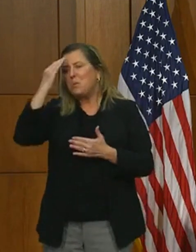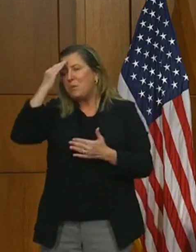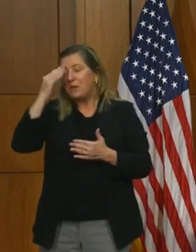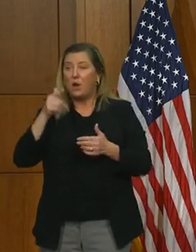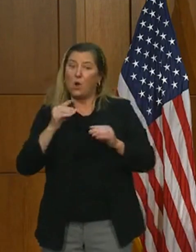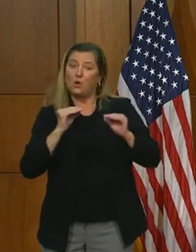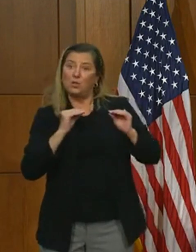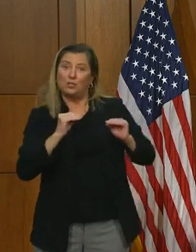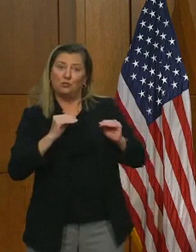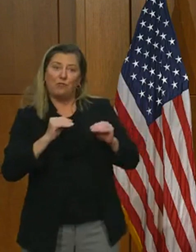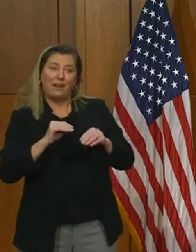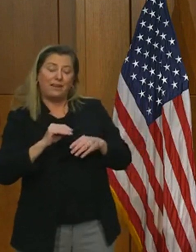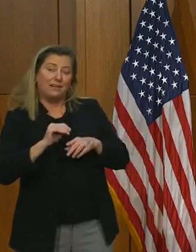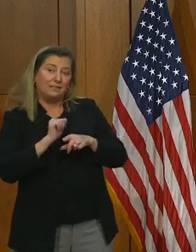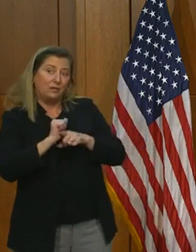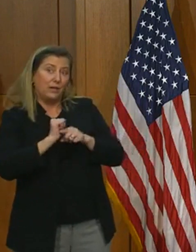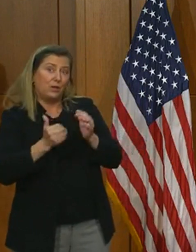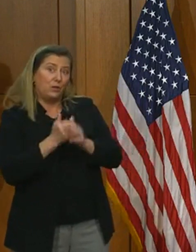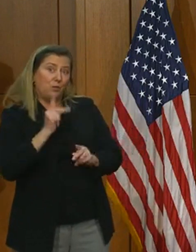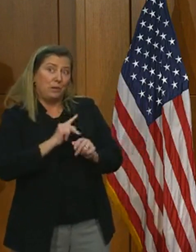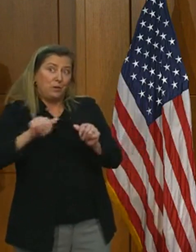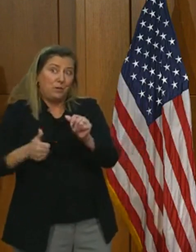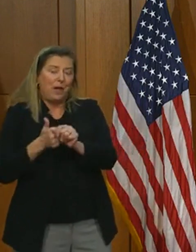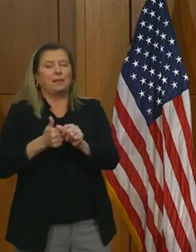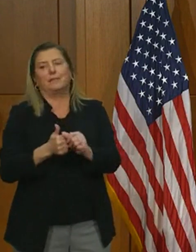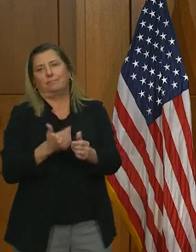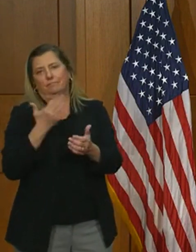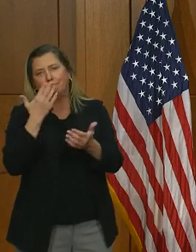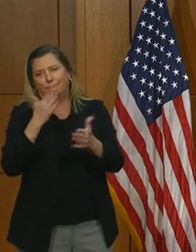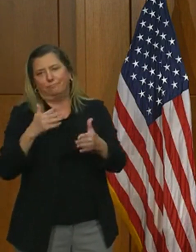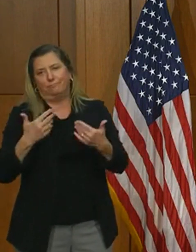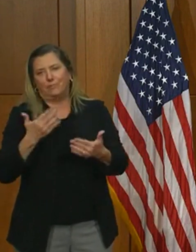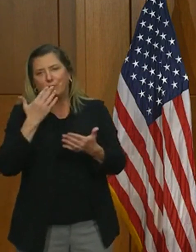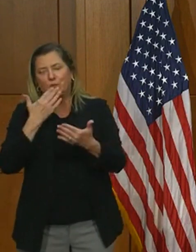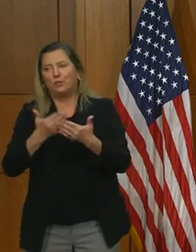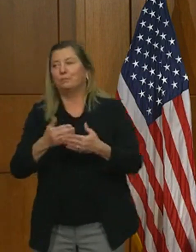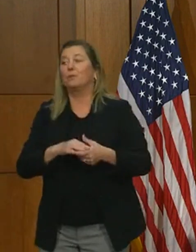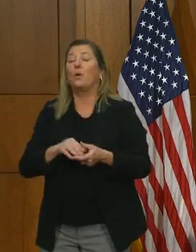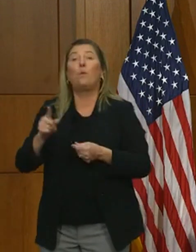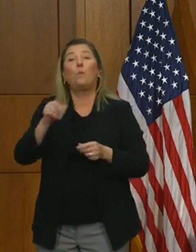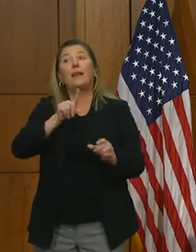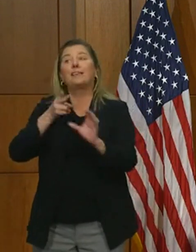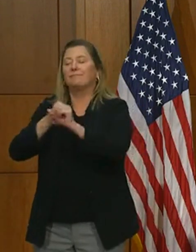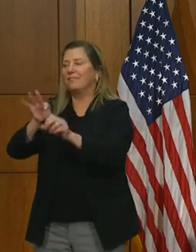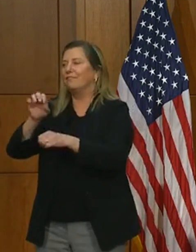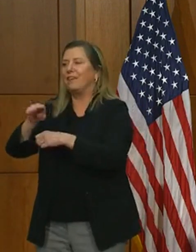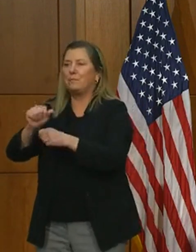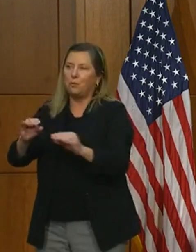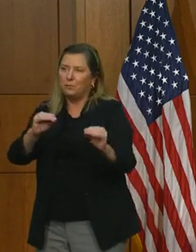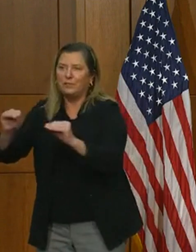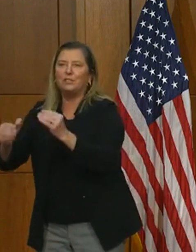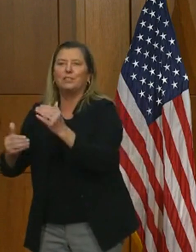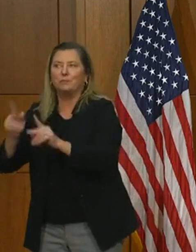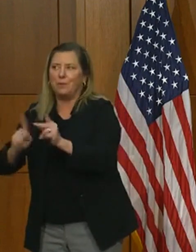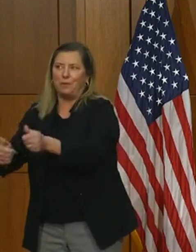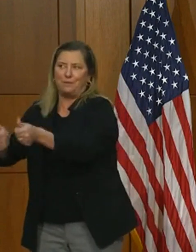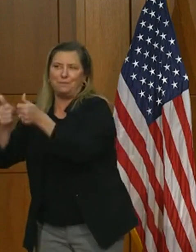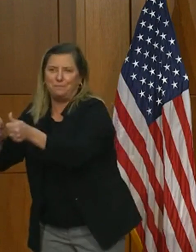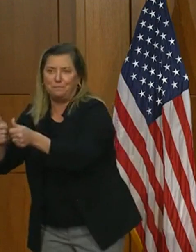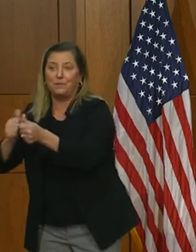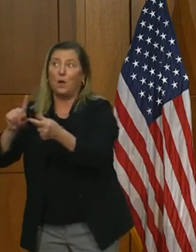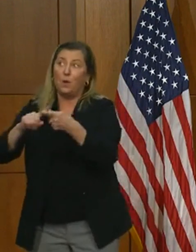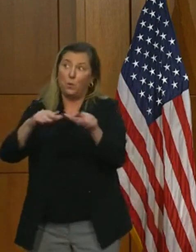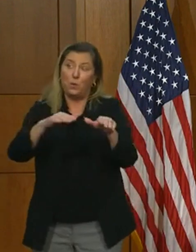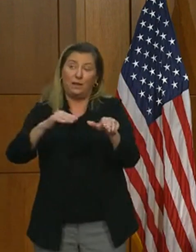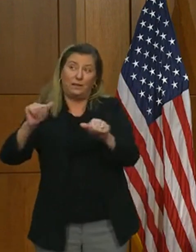managers is in his capable hands. Dr. Stern will leave us on June the 8th, and I will announce his